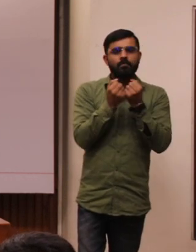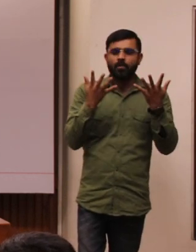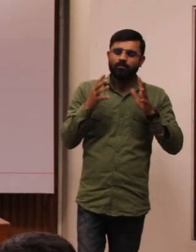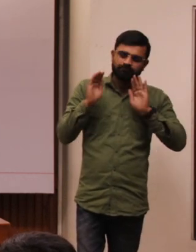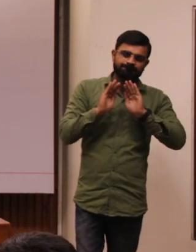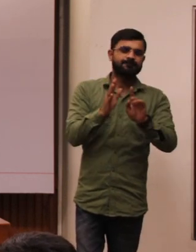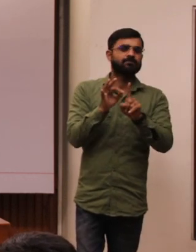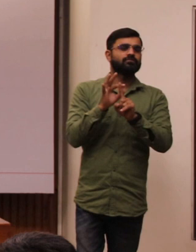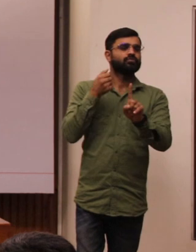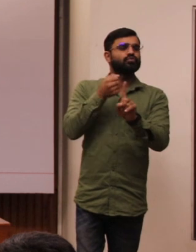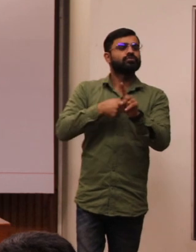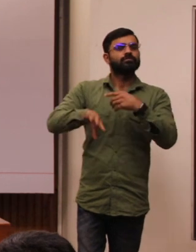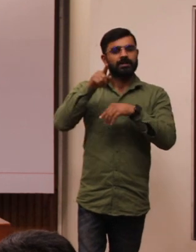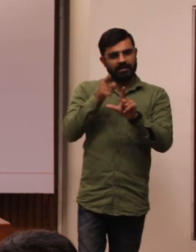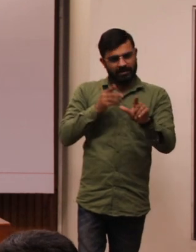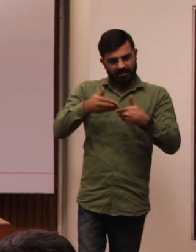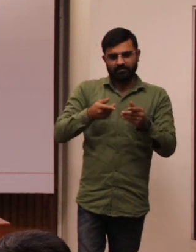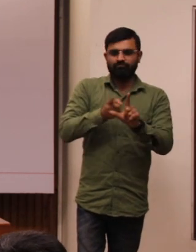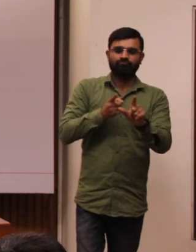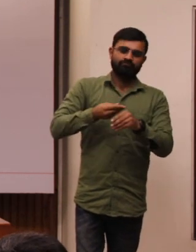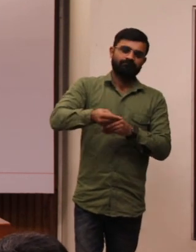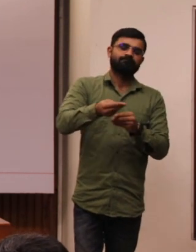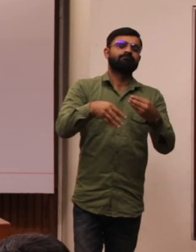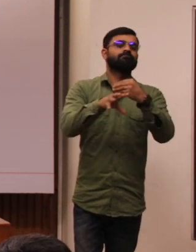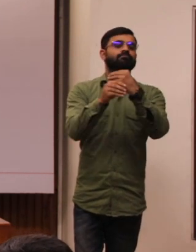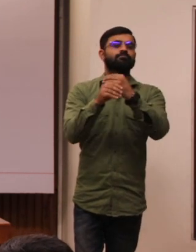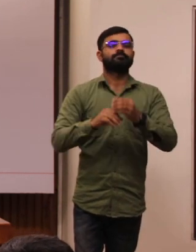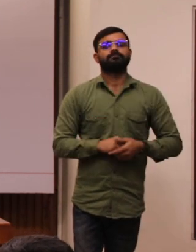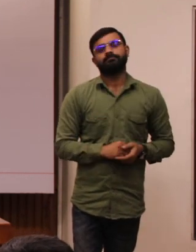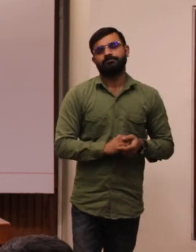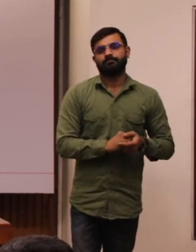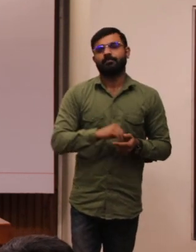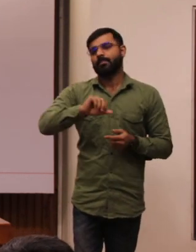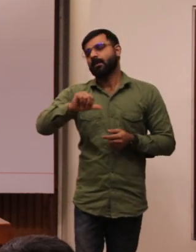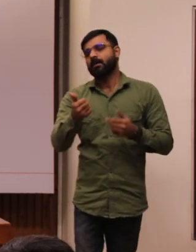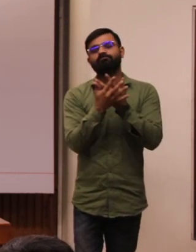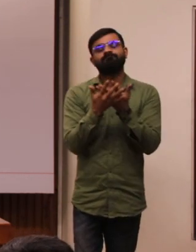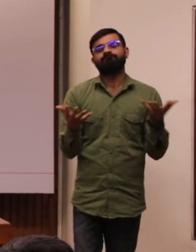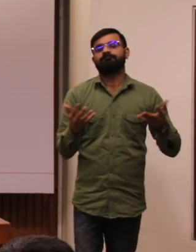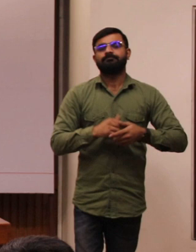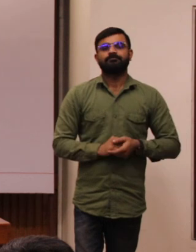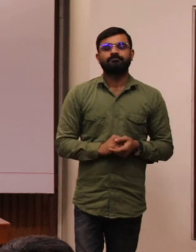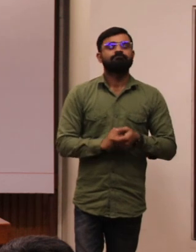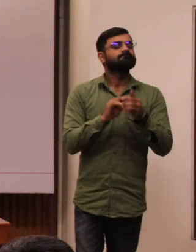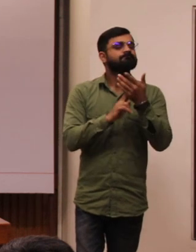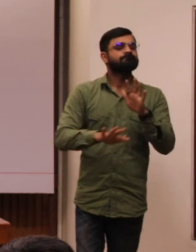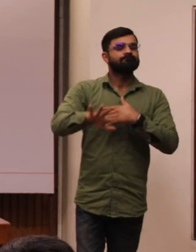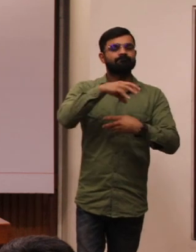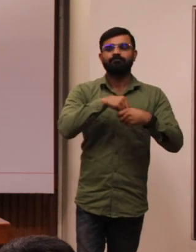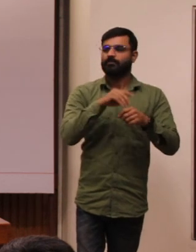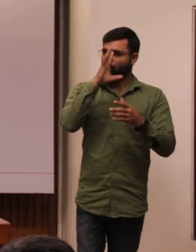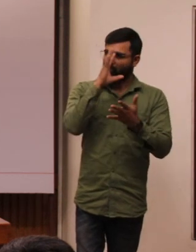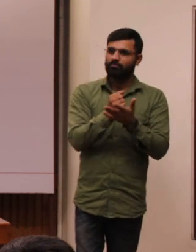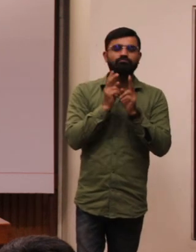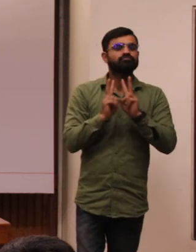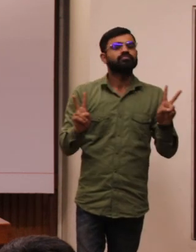for plantations, not only this year, but in the coming years to come. Other thing is that generally it is a common belief